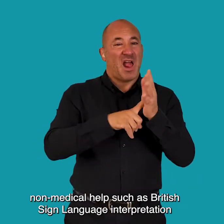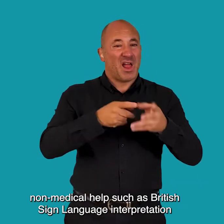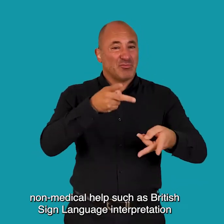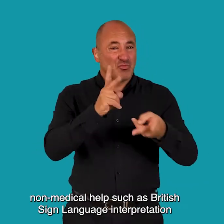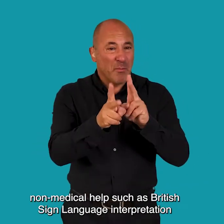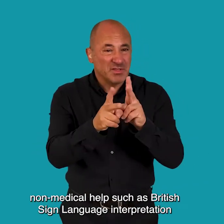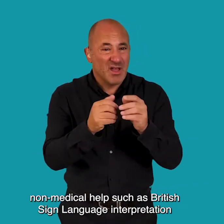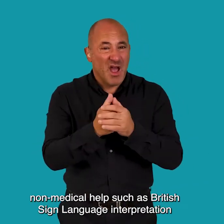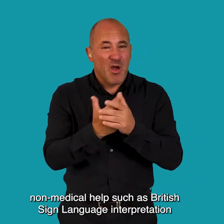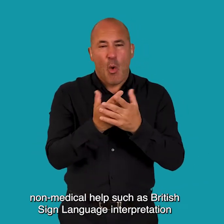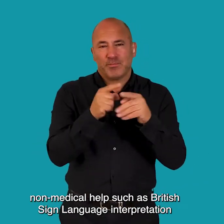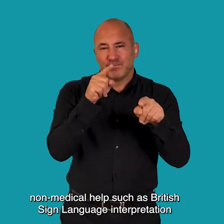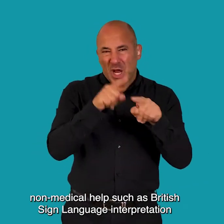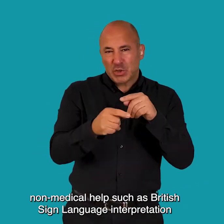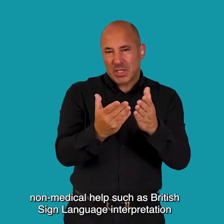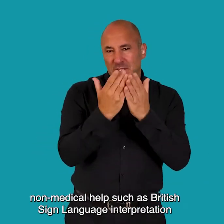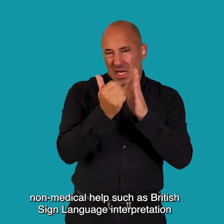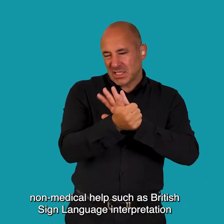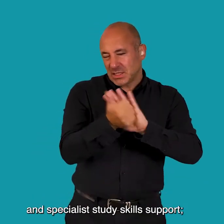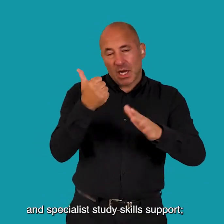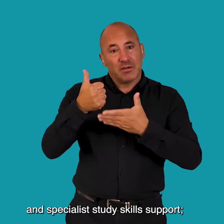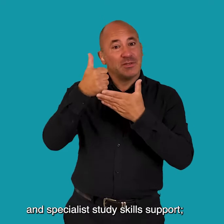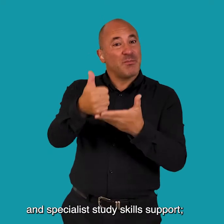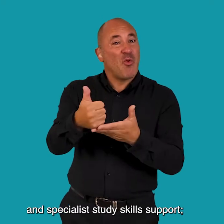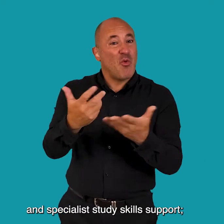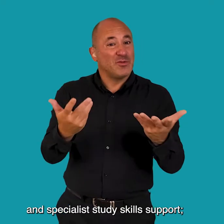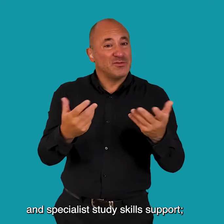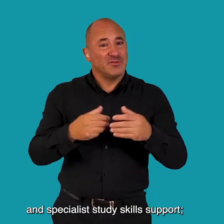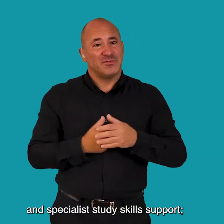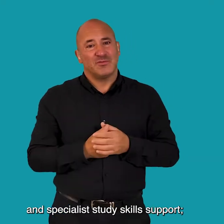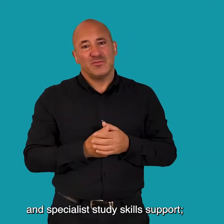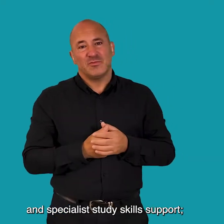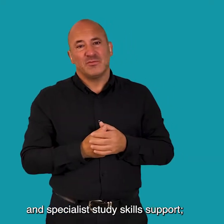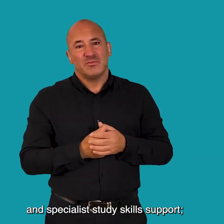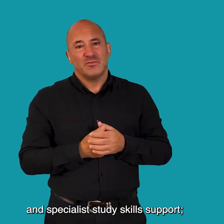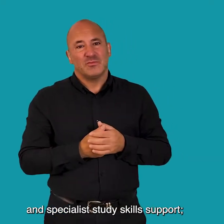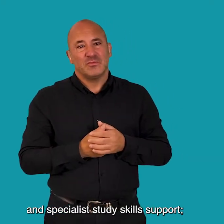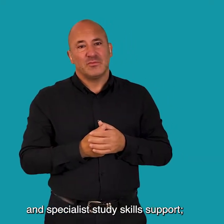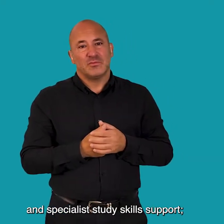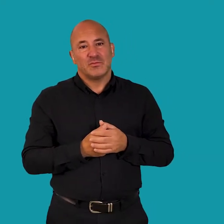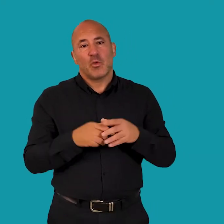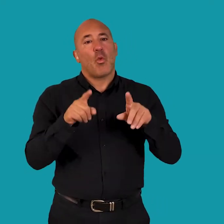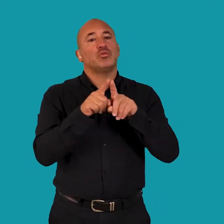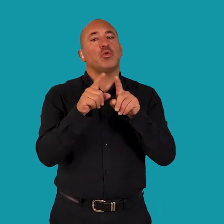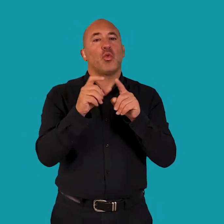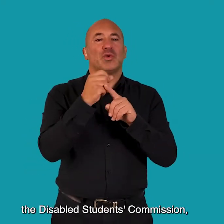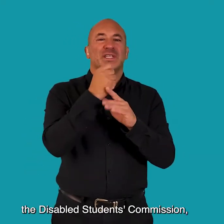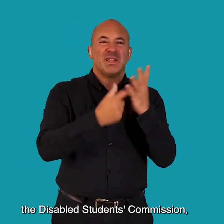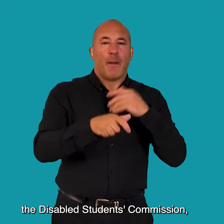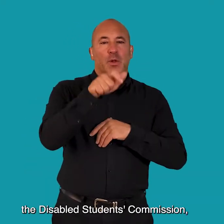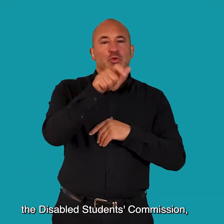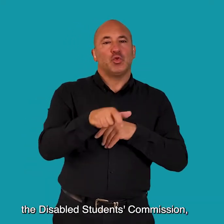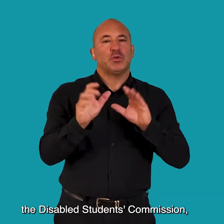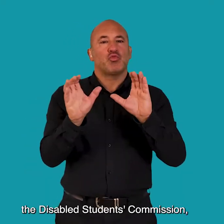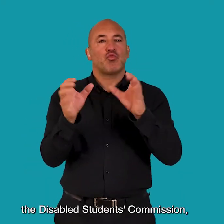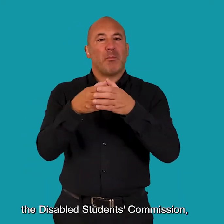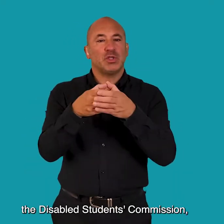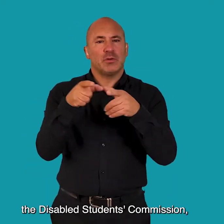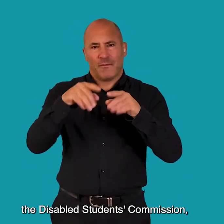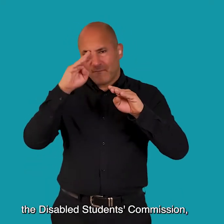as British Sign Language interpretation and specialist study skills support. The Disabled Students Commission, which